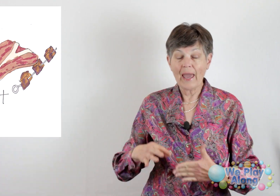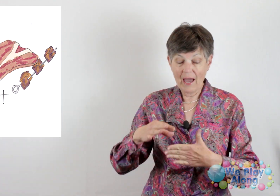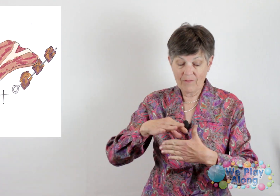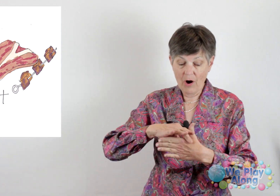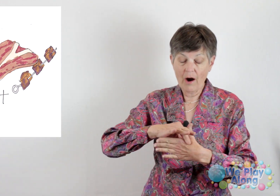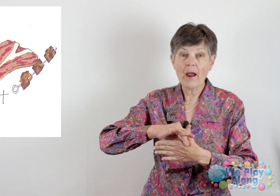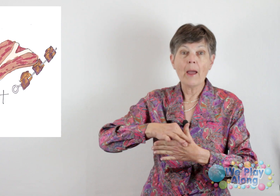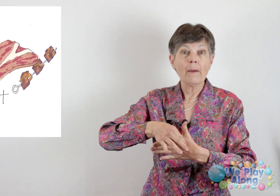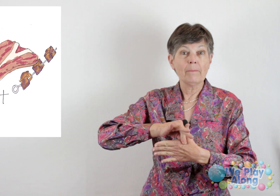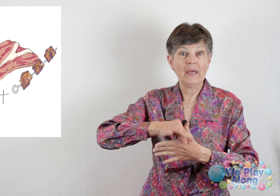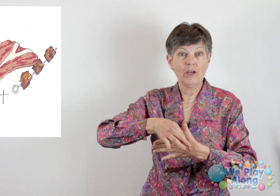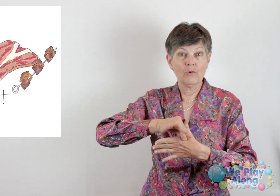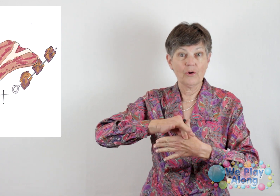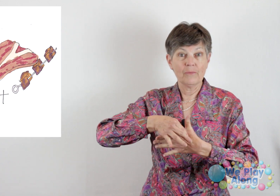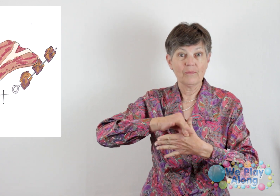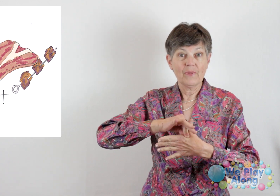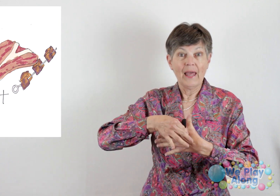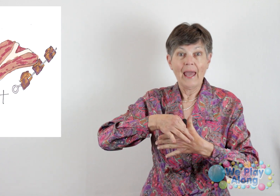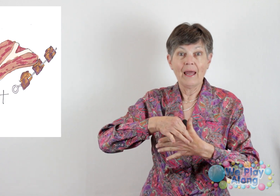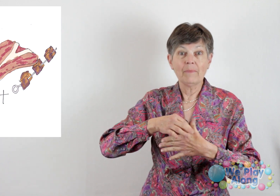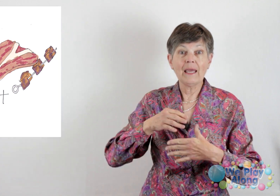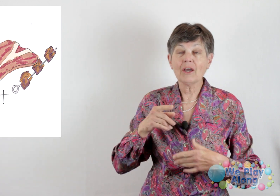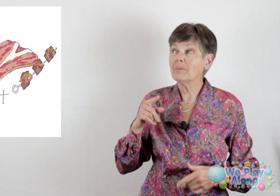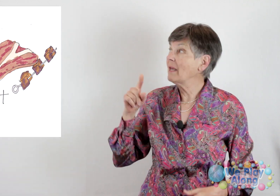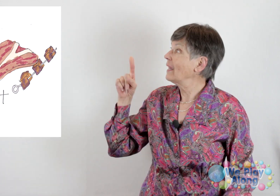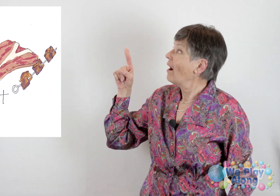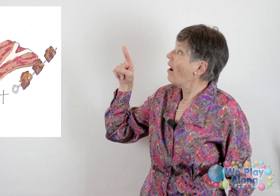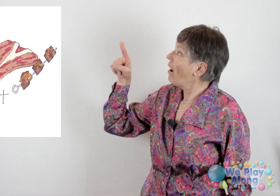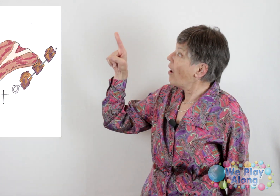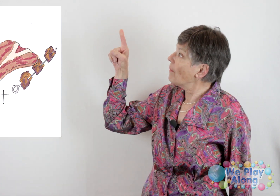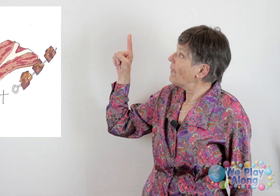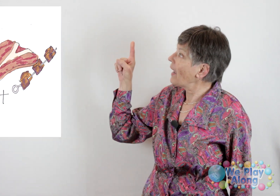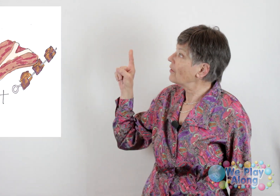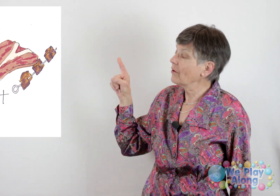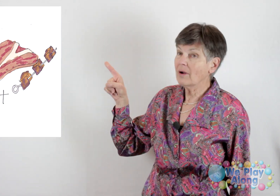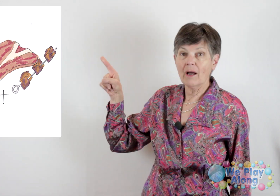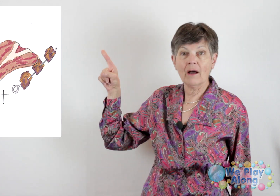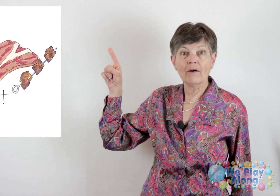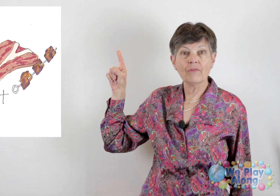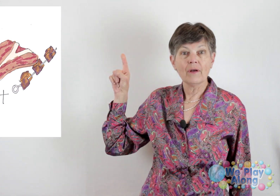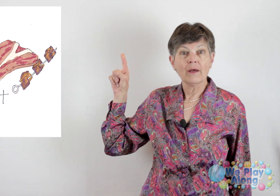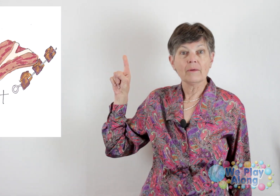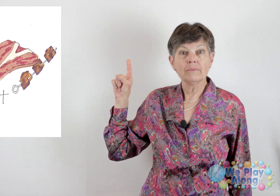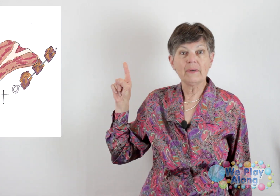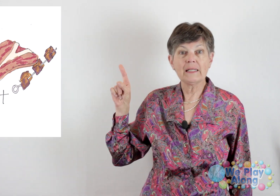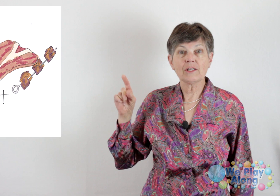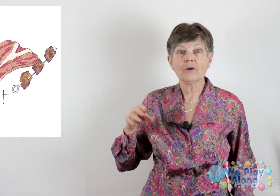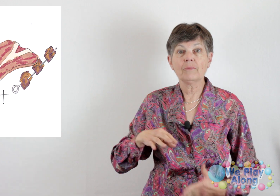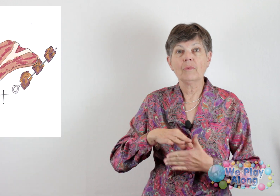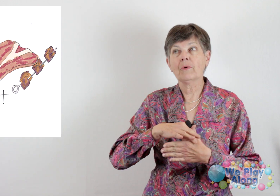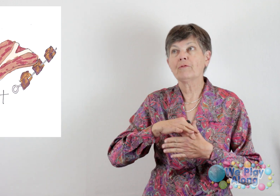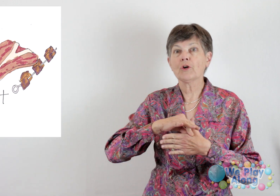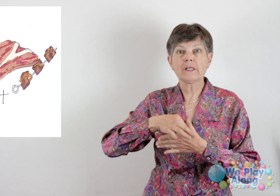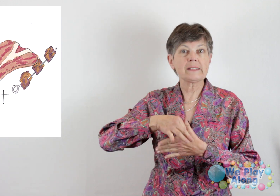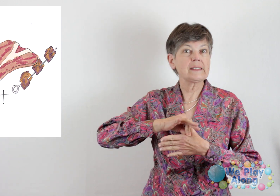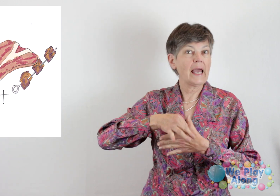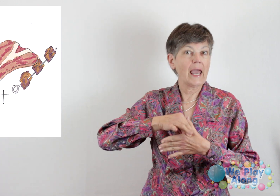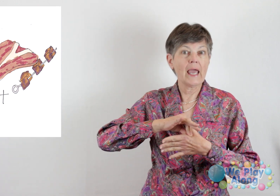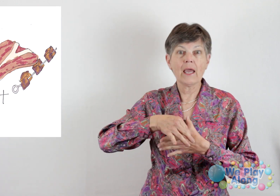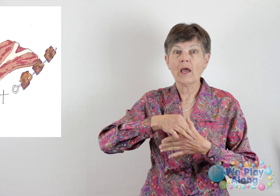have our meat group. And meat could be all manner of meats. It could refer to steak.